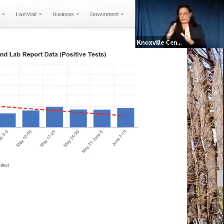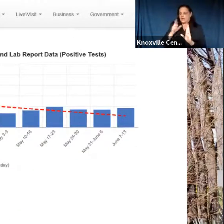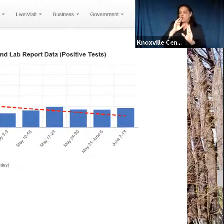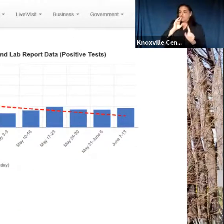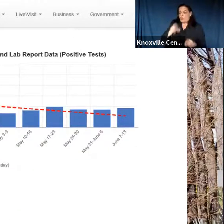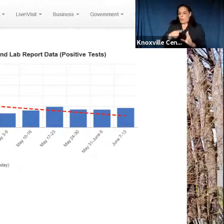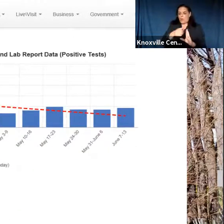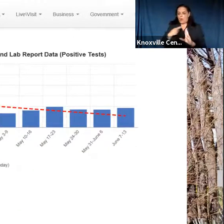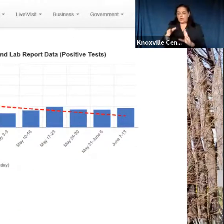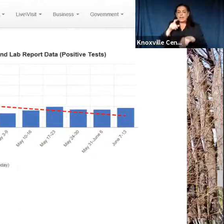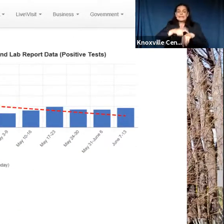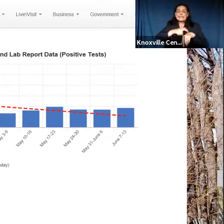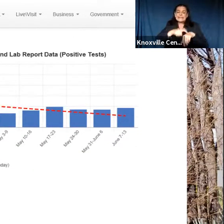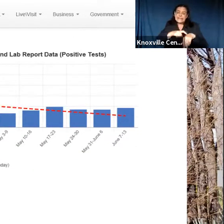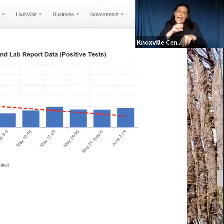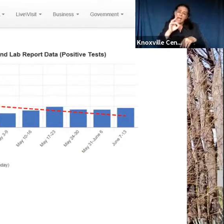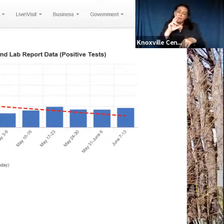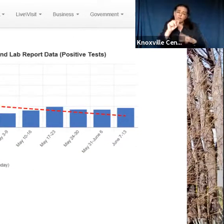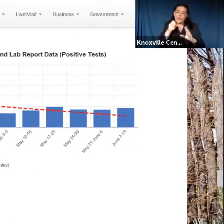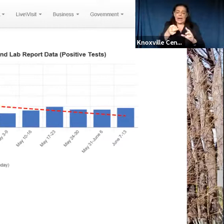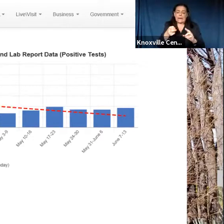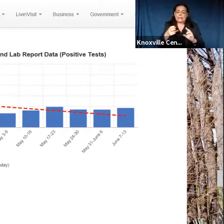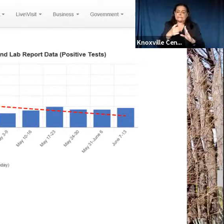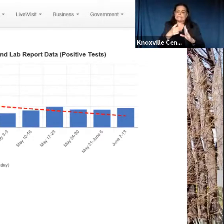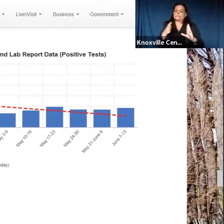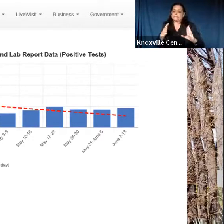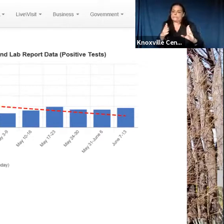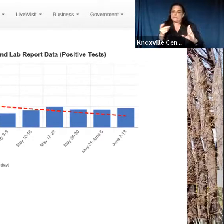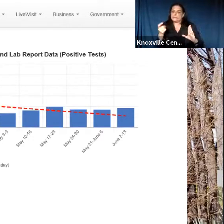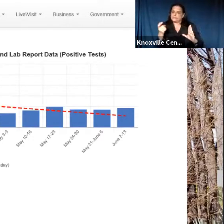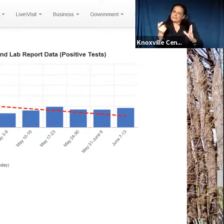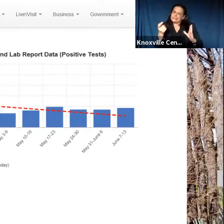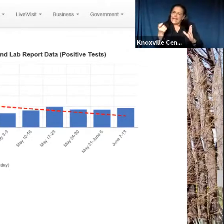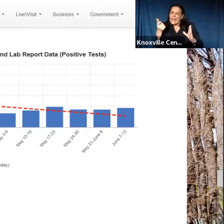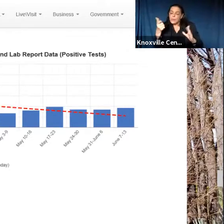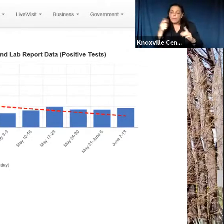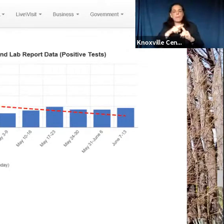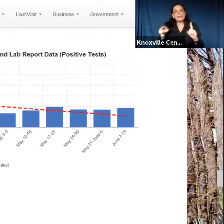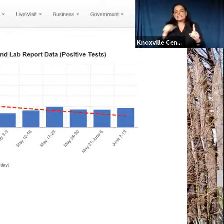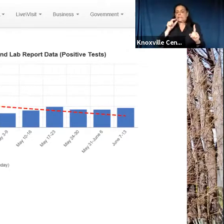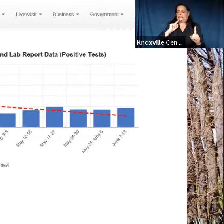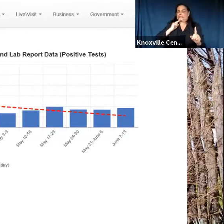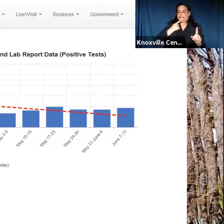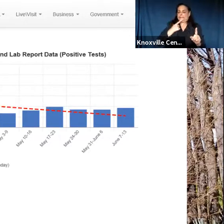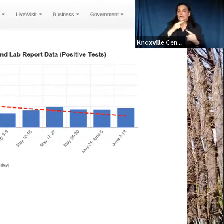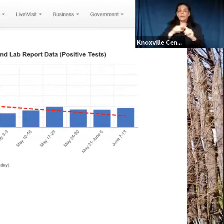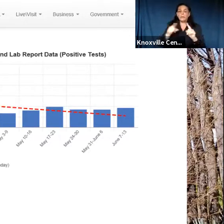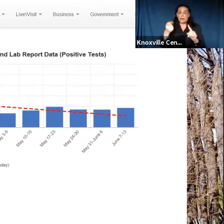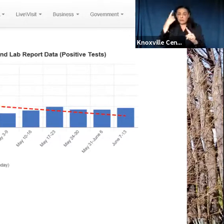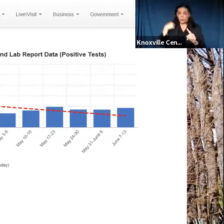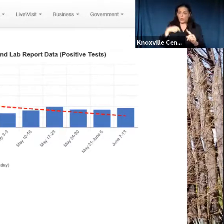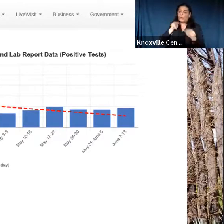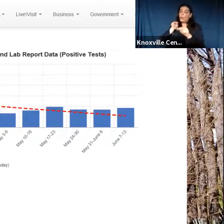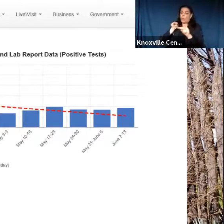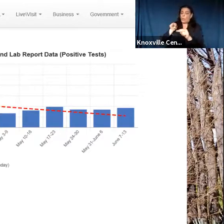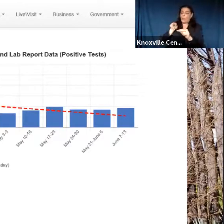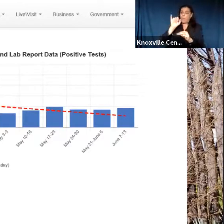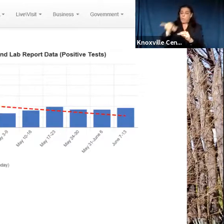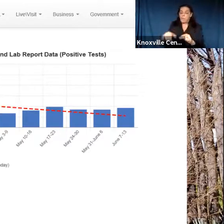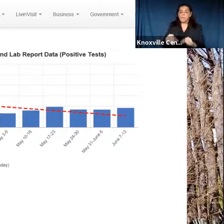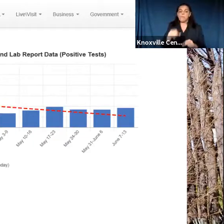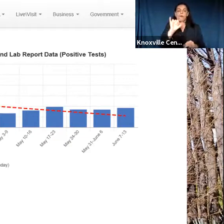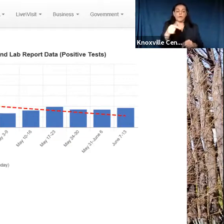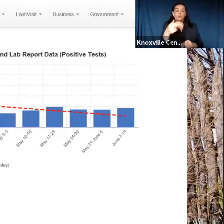increase slightly, but this does not register as statistically significant. However, we are keeping an eye on this. This graph would